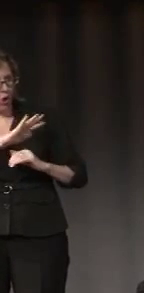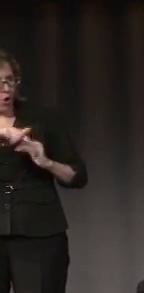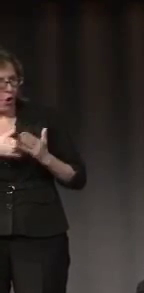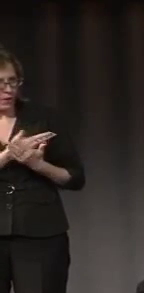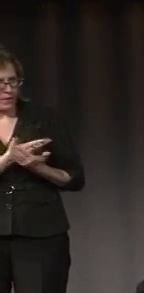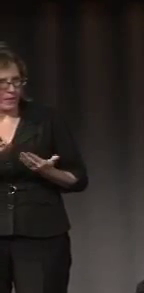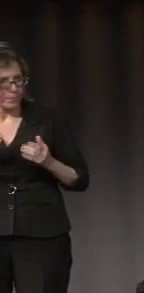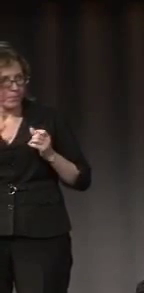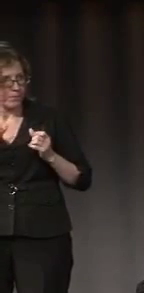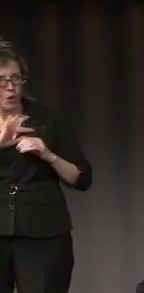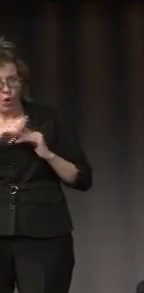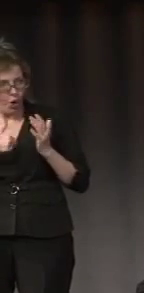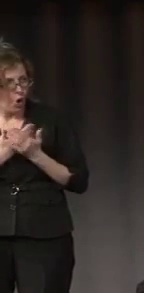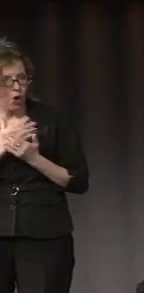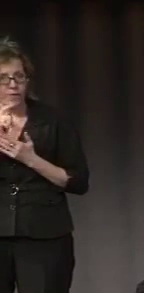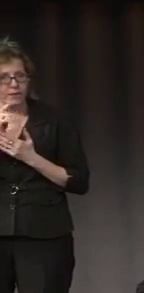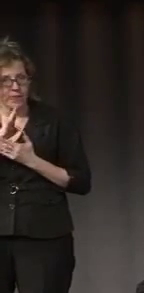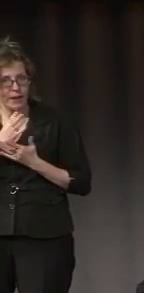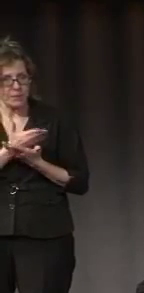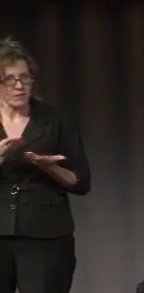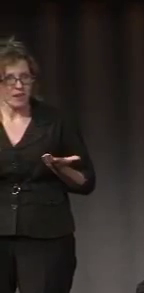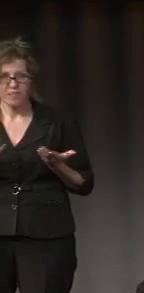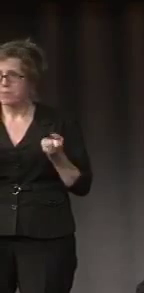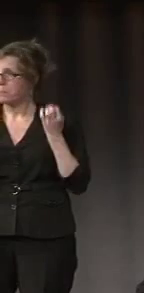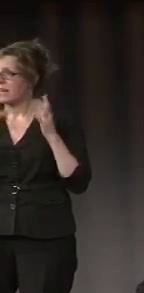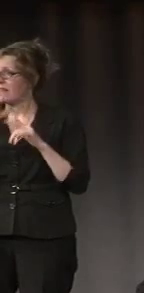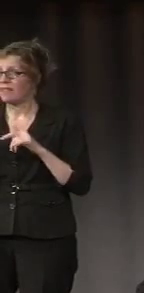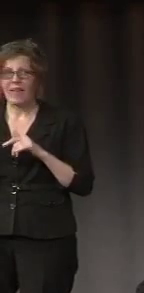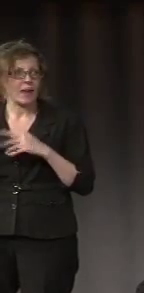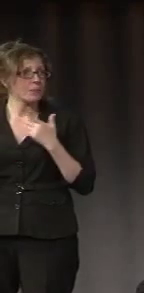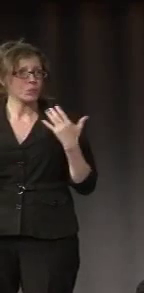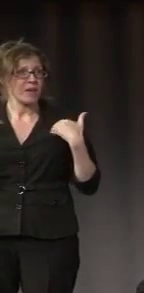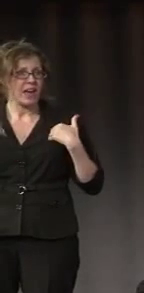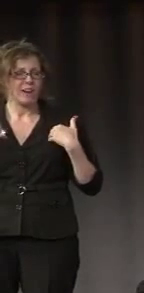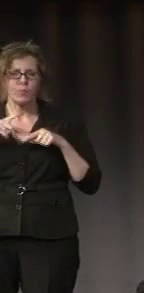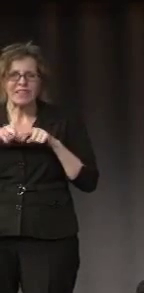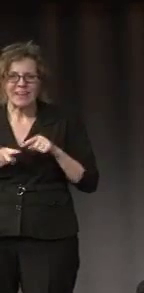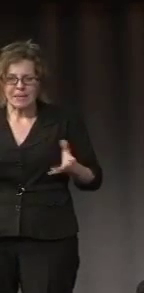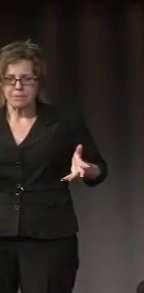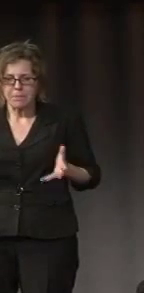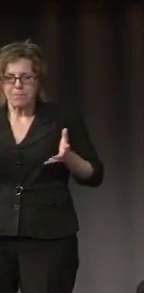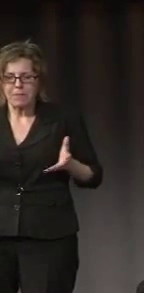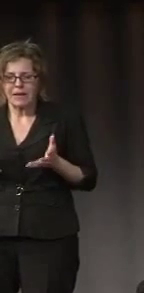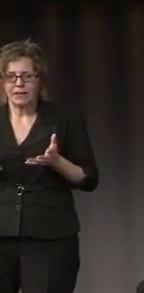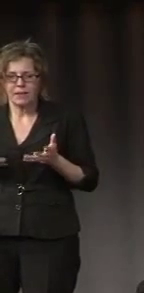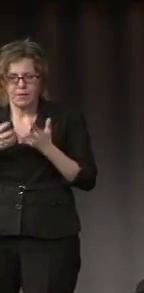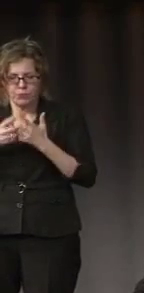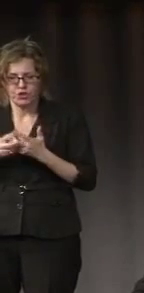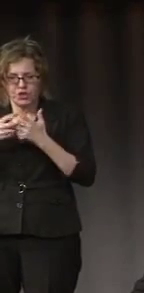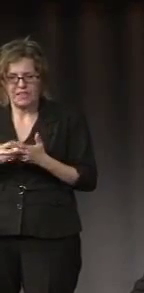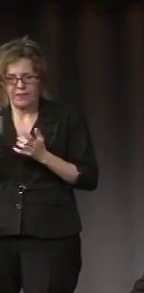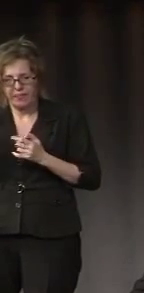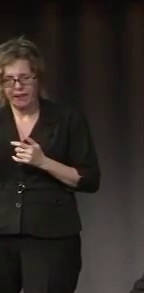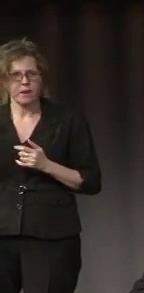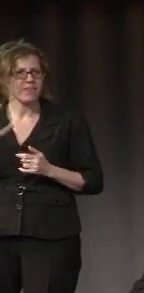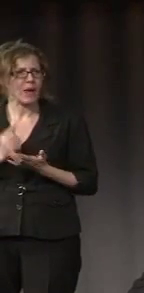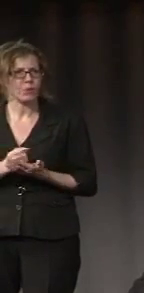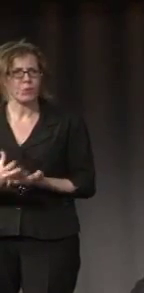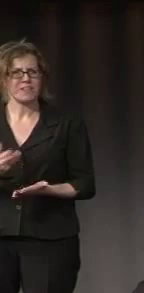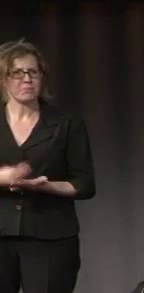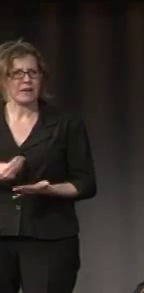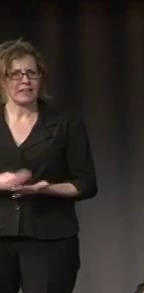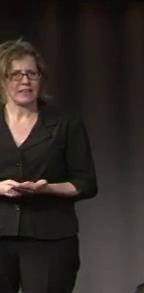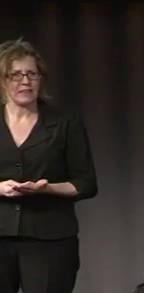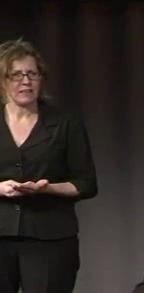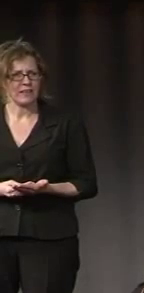lot with all their laboratory were not able to make machine think. I mean, it will be a waste of money. It should not be